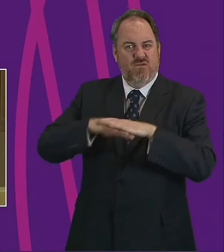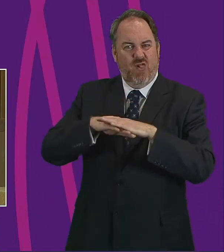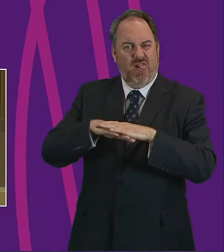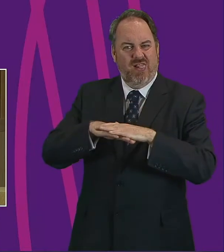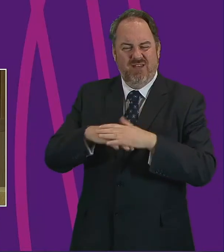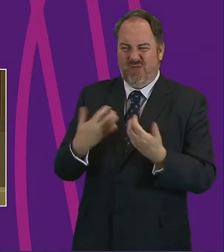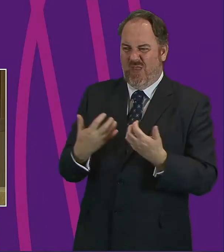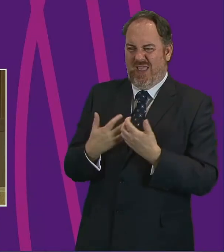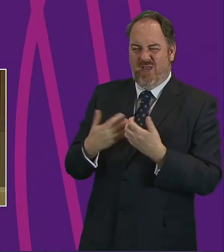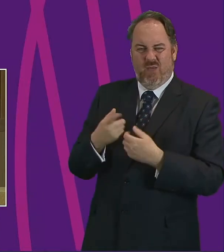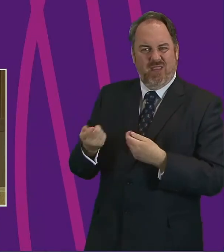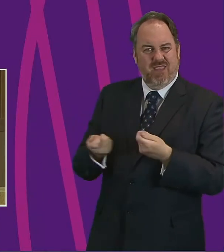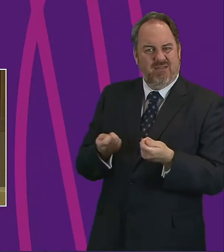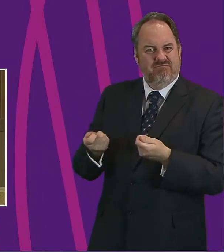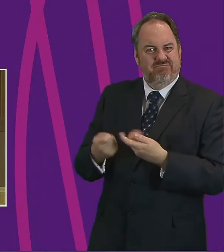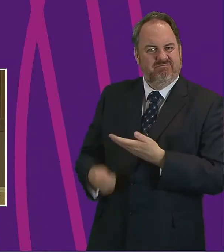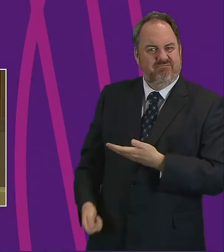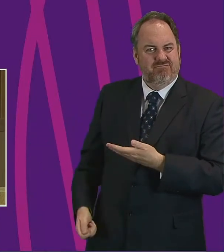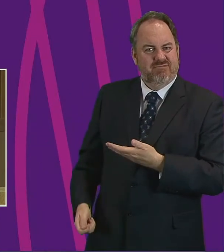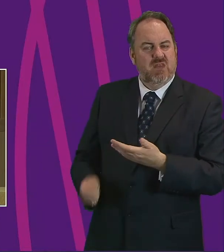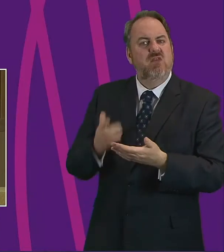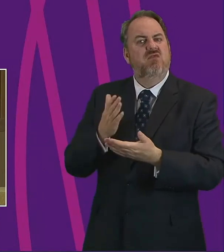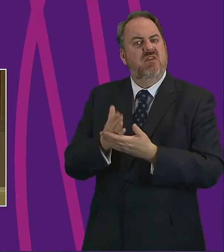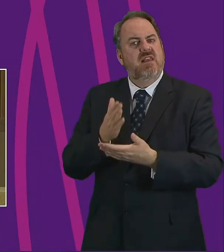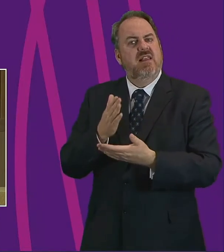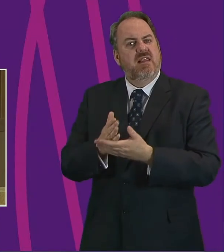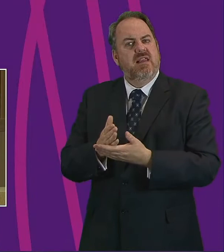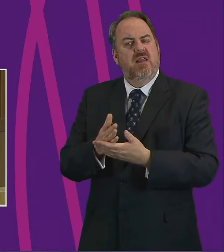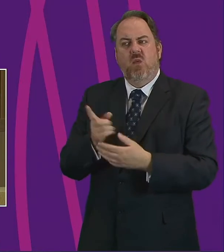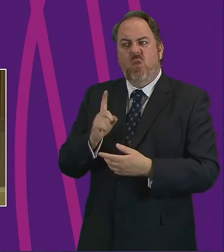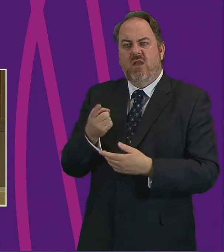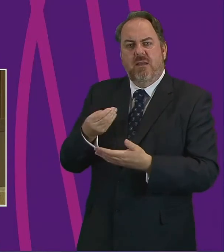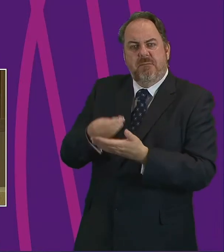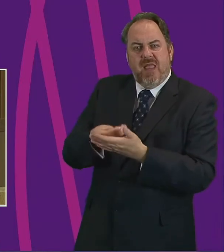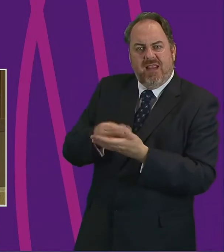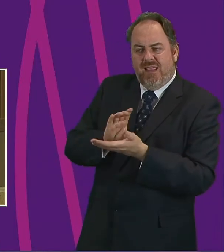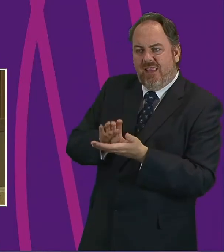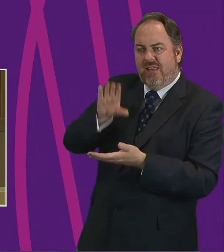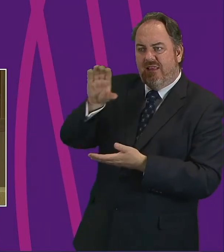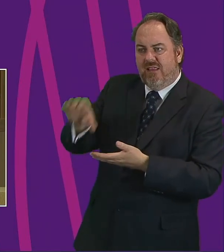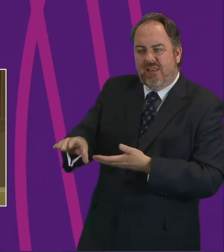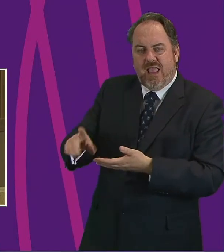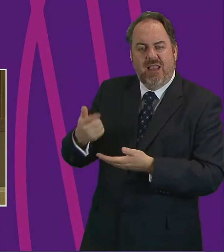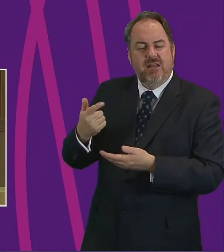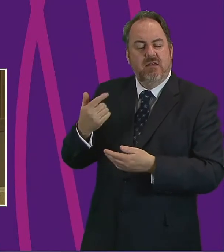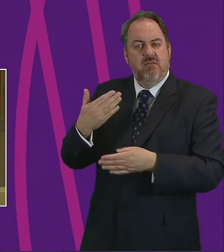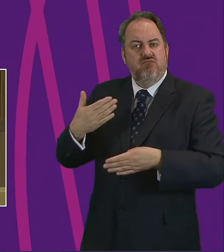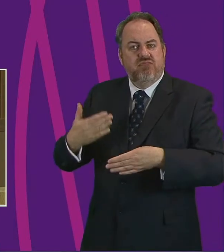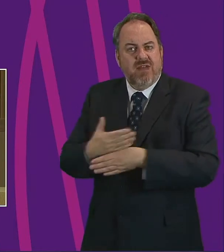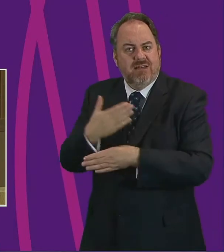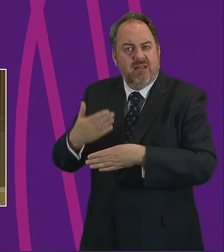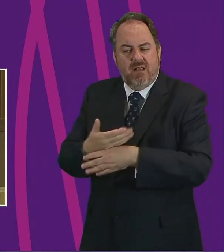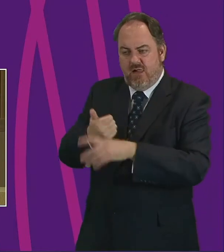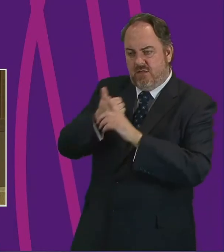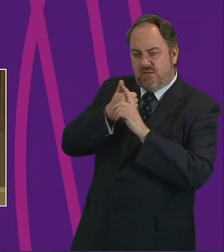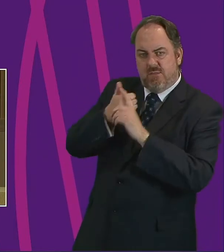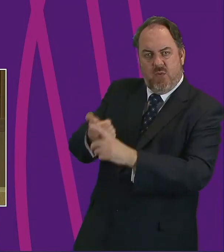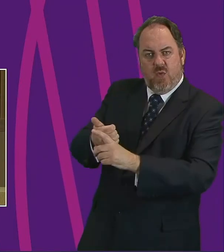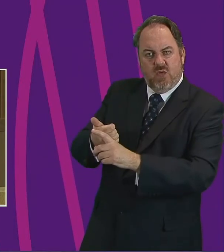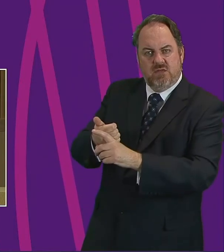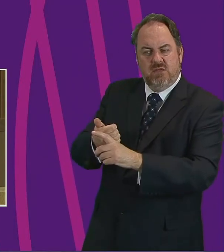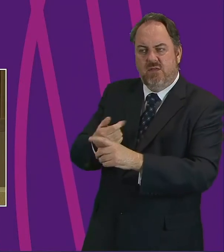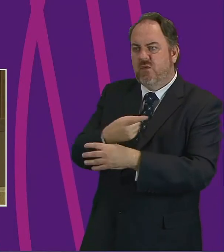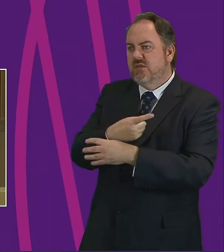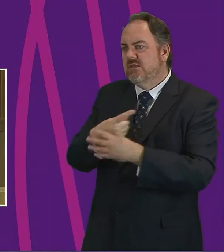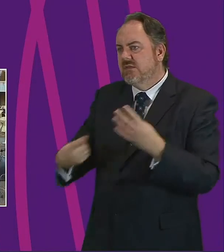the Cabinet Secretary what assistance, both practical and financial, will the Scottish Government extend to local authorities with significantly high levels of high